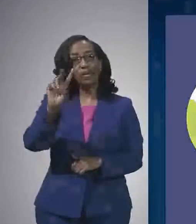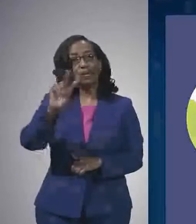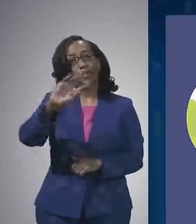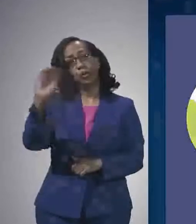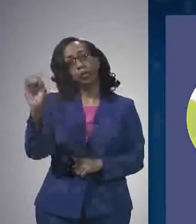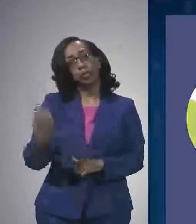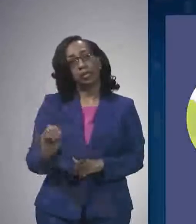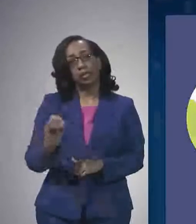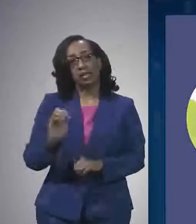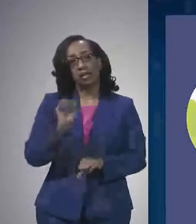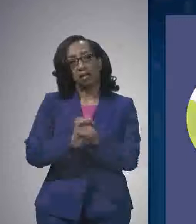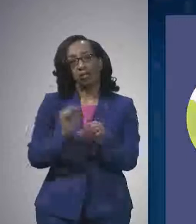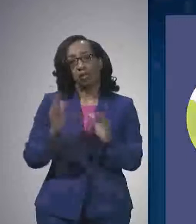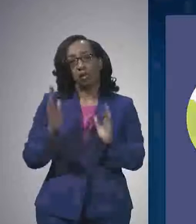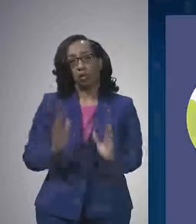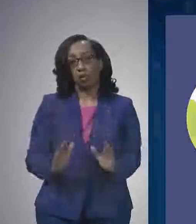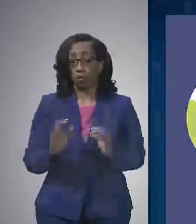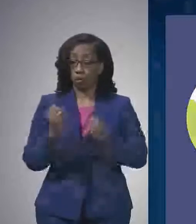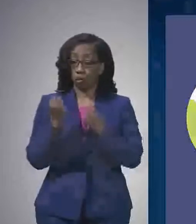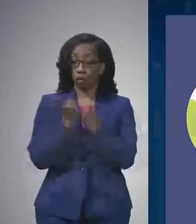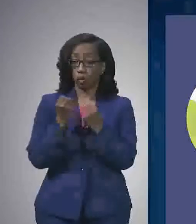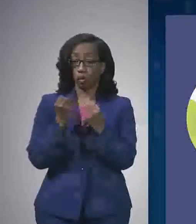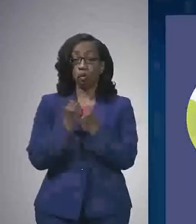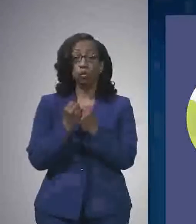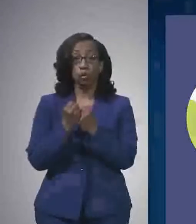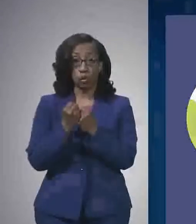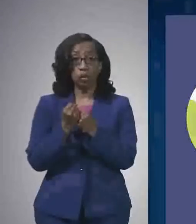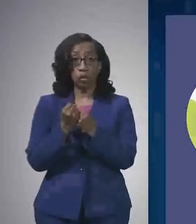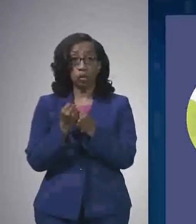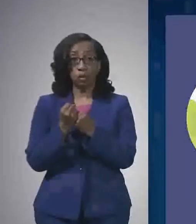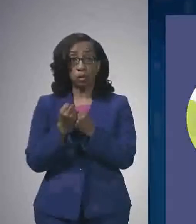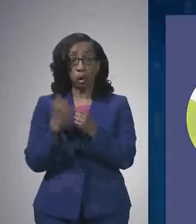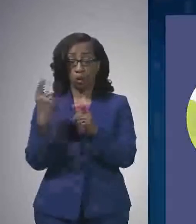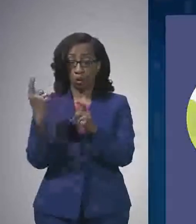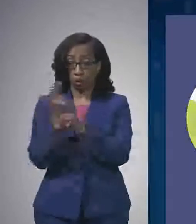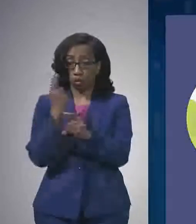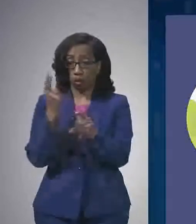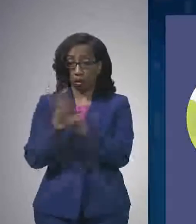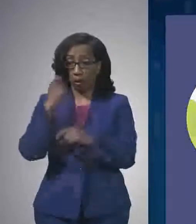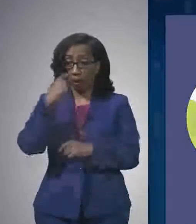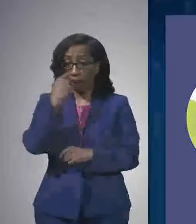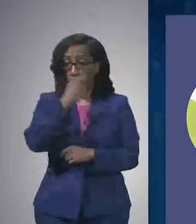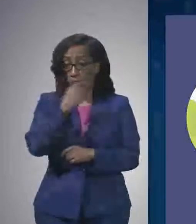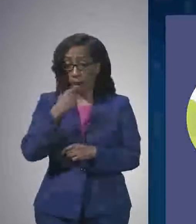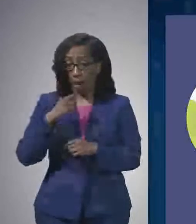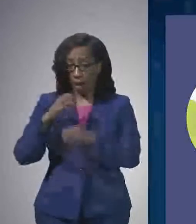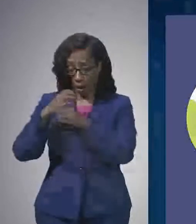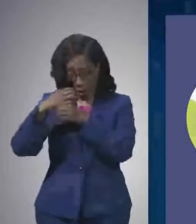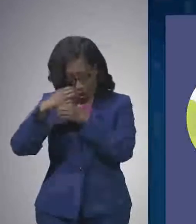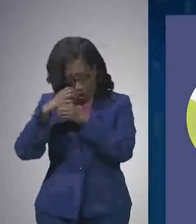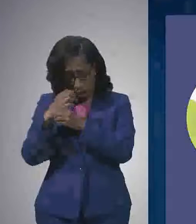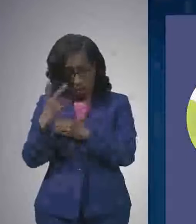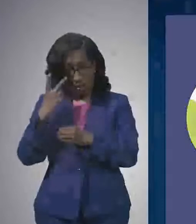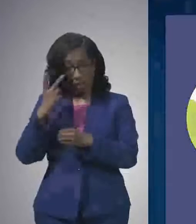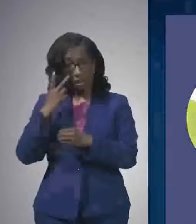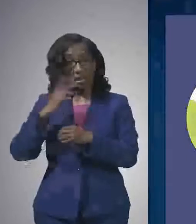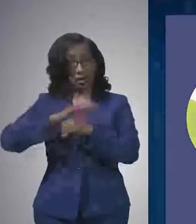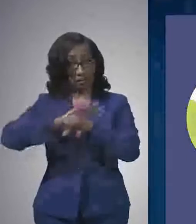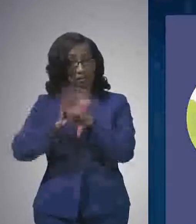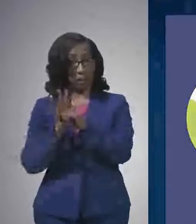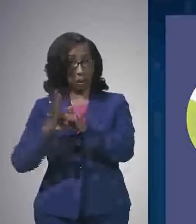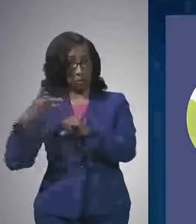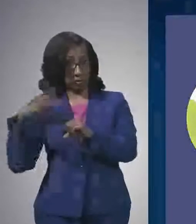those employees support regular testing of unvaccinated healthcare